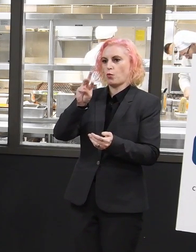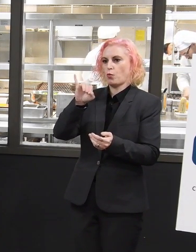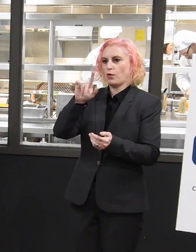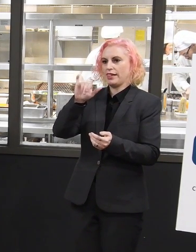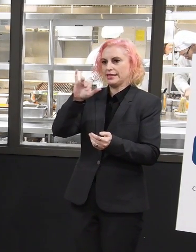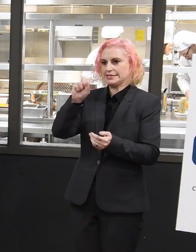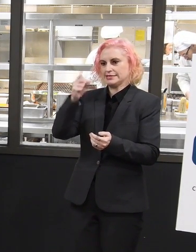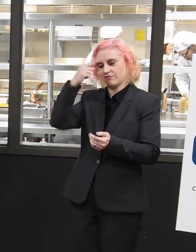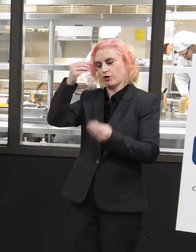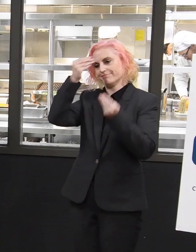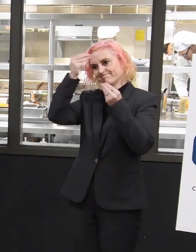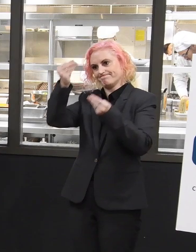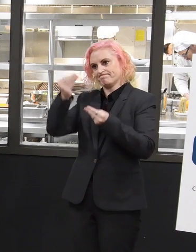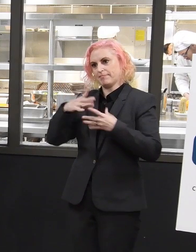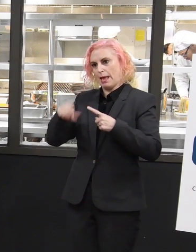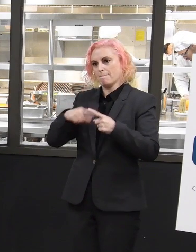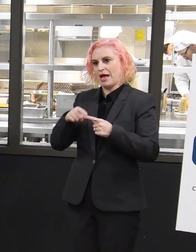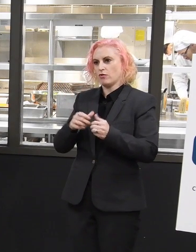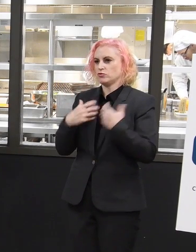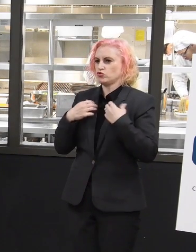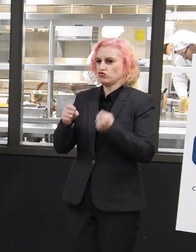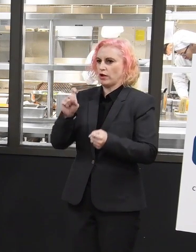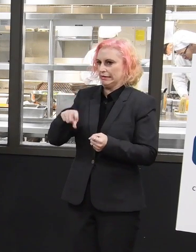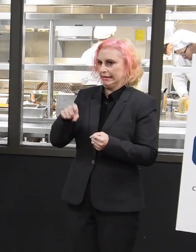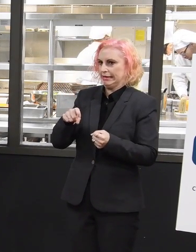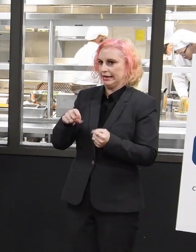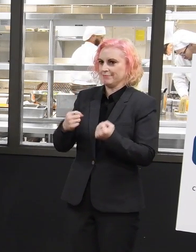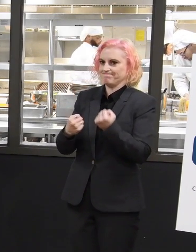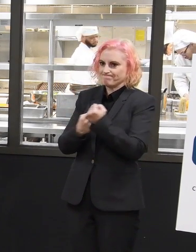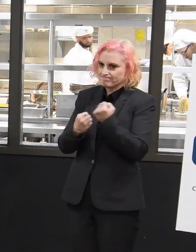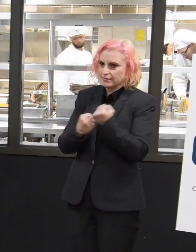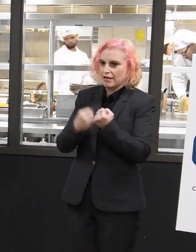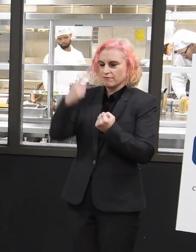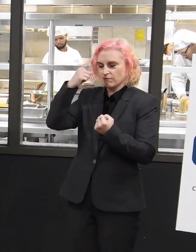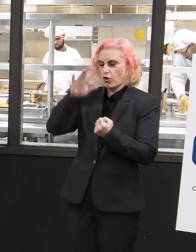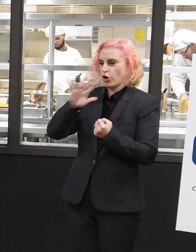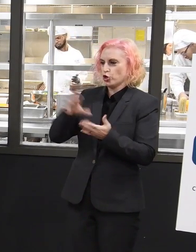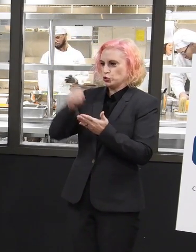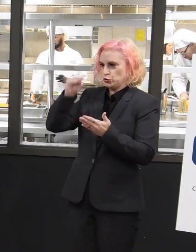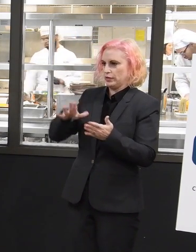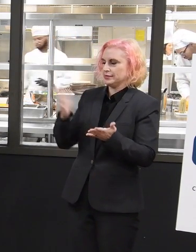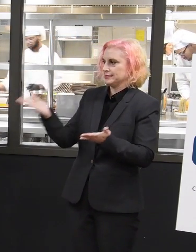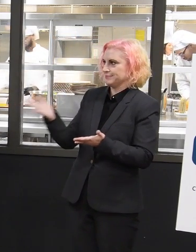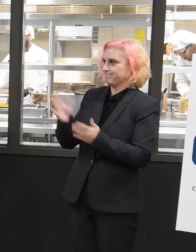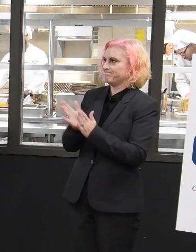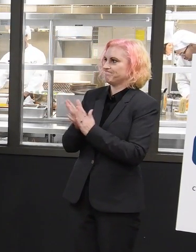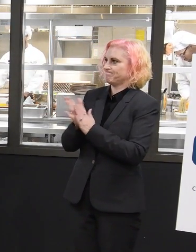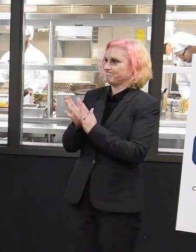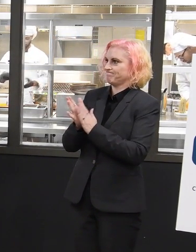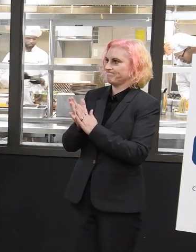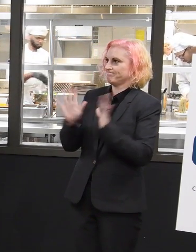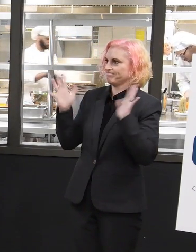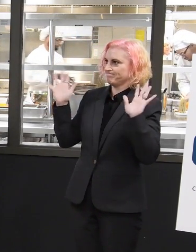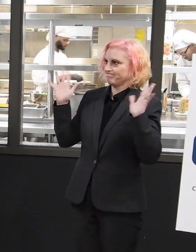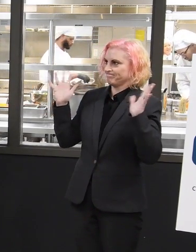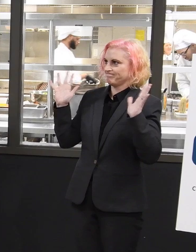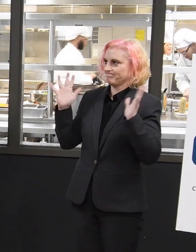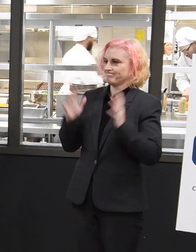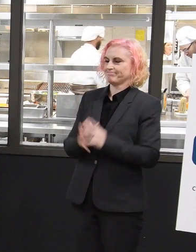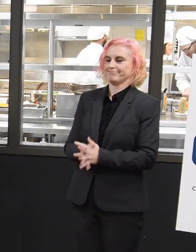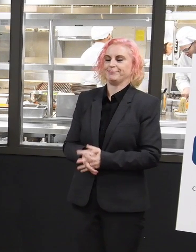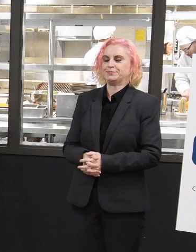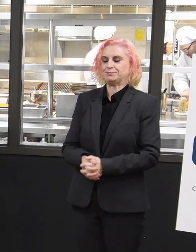my attention and being that advocate for our students in our community college. Please give her a big round of applause.